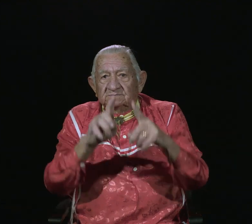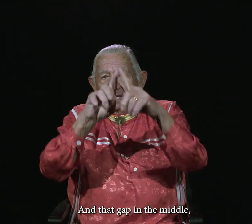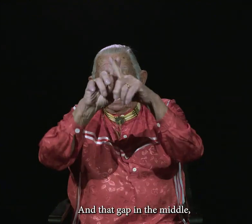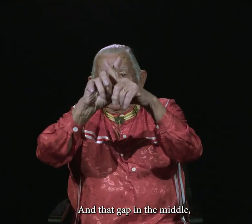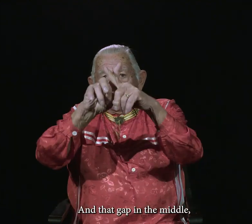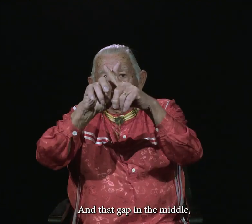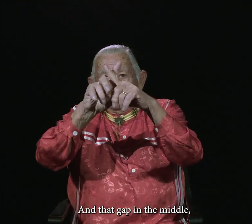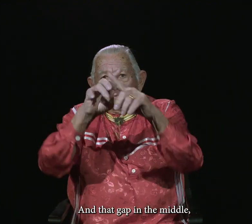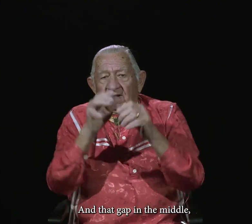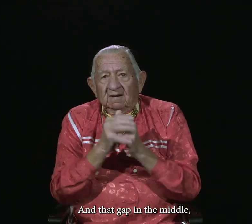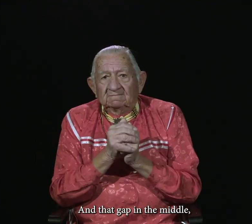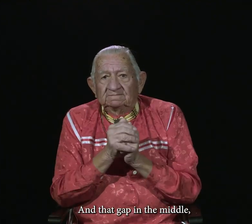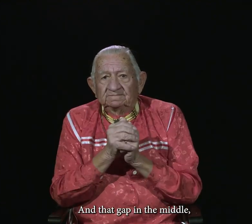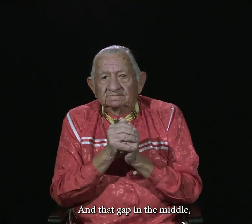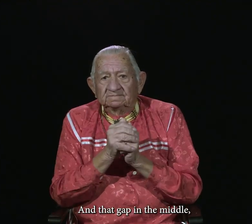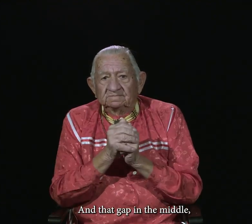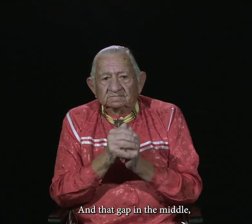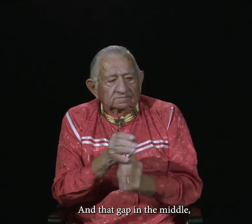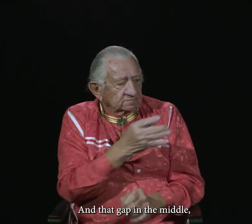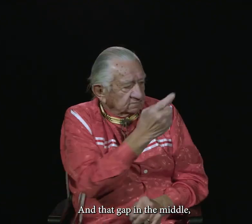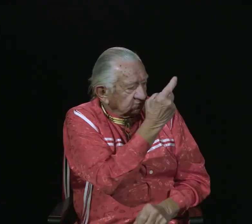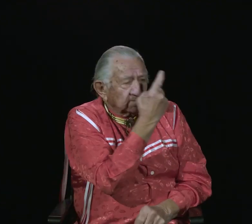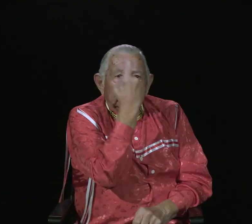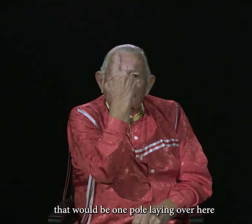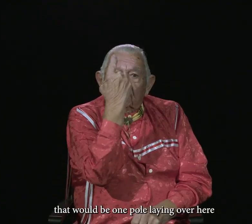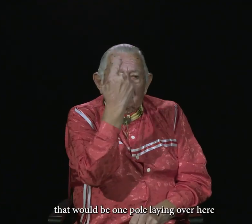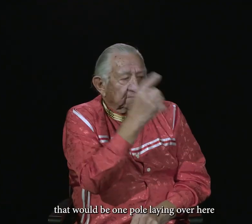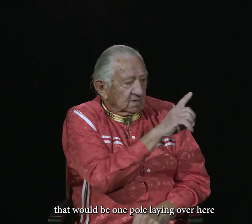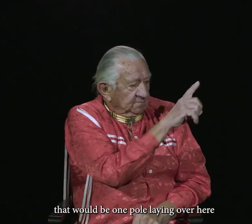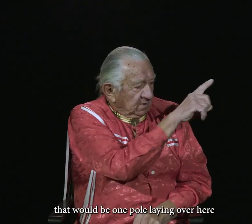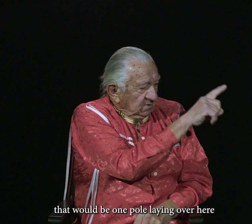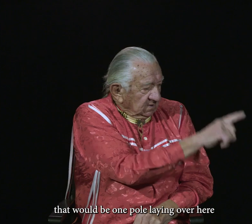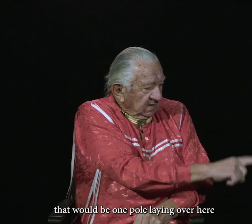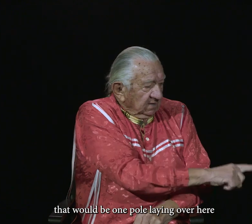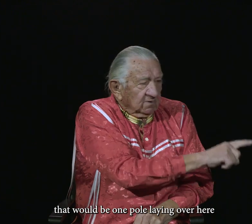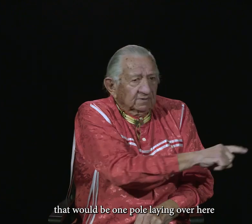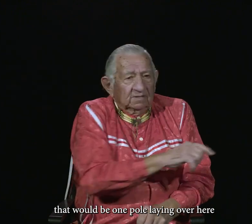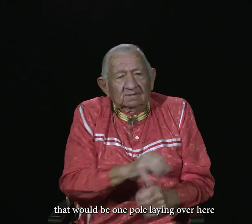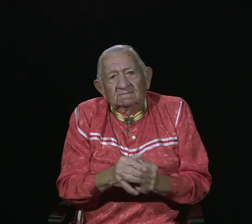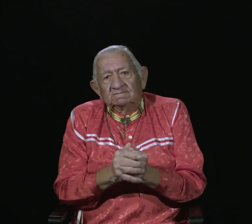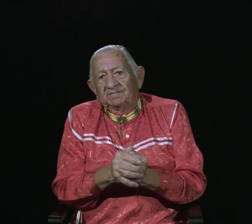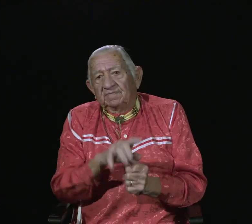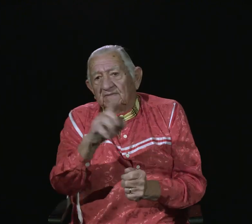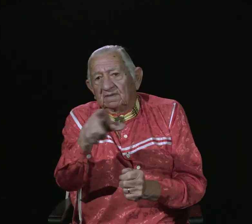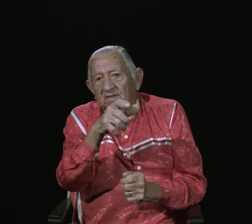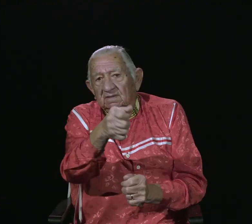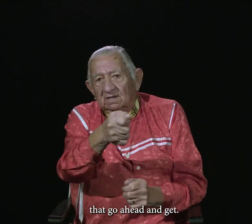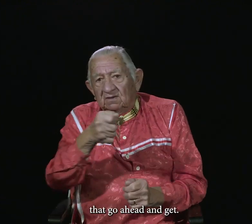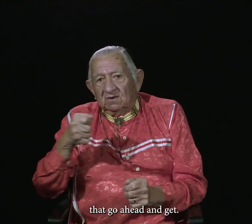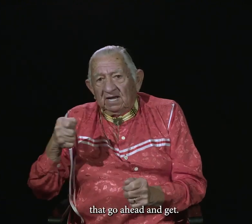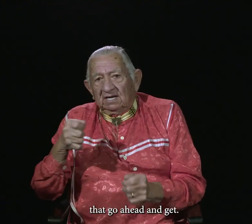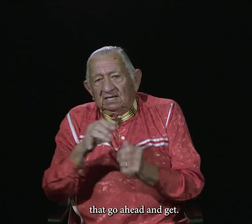In that gap in the middle, there would be 1 pole laying over here. They'd go ahead and